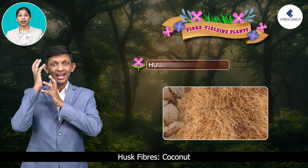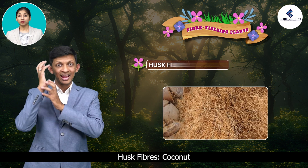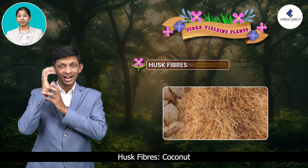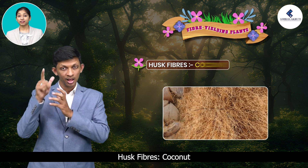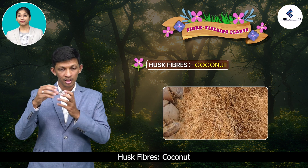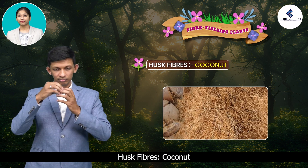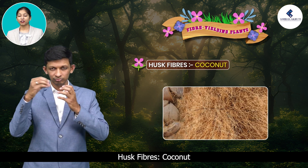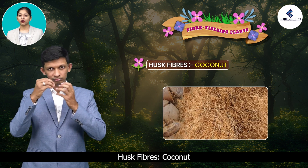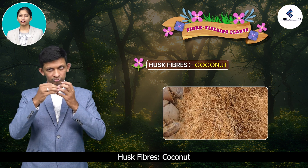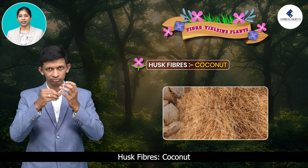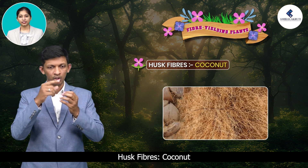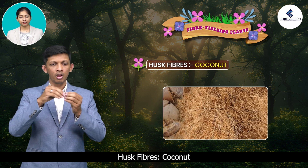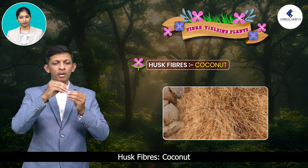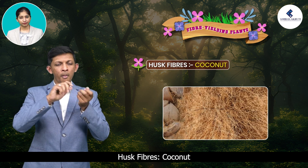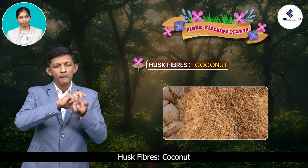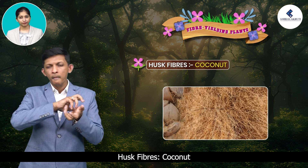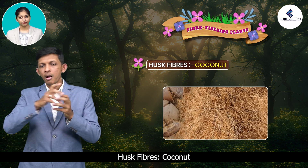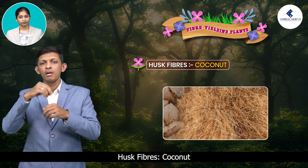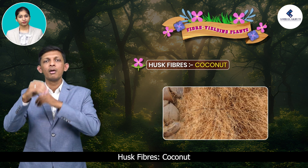Husk fibers, coconut.